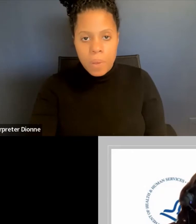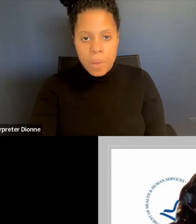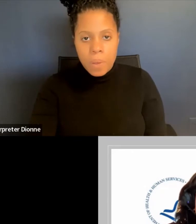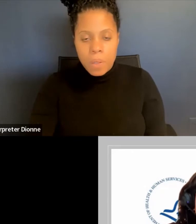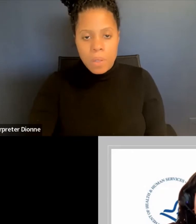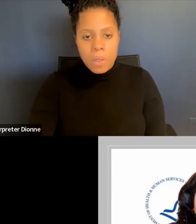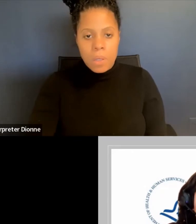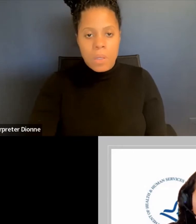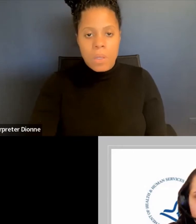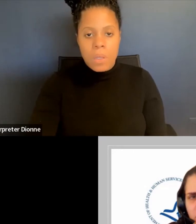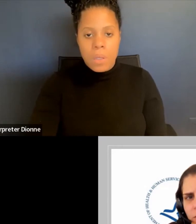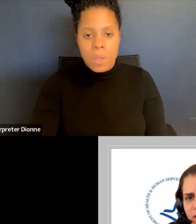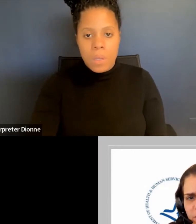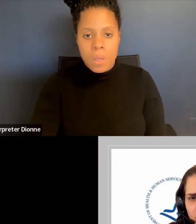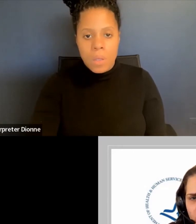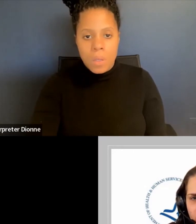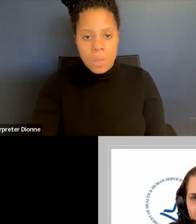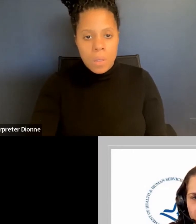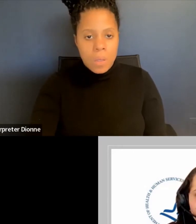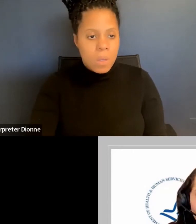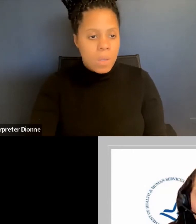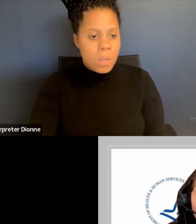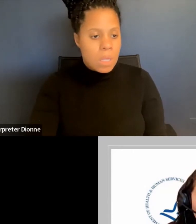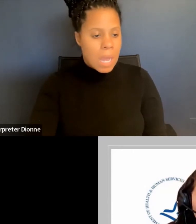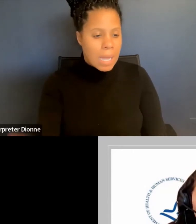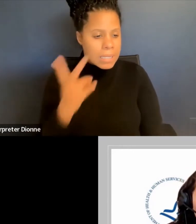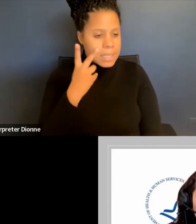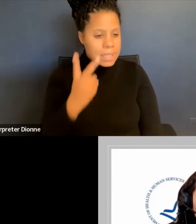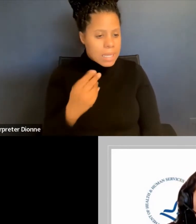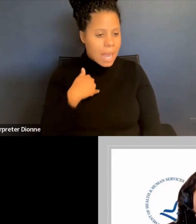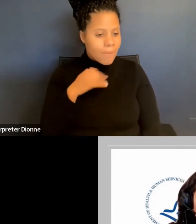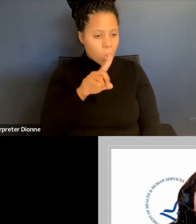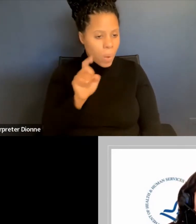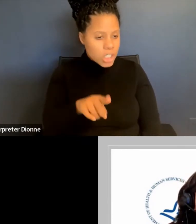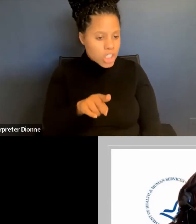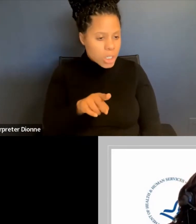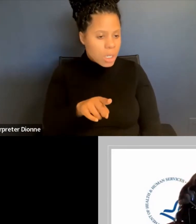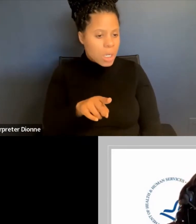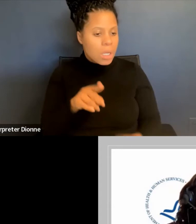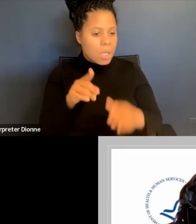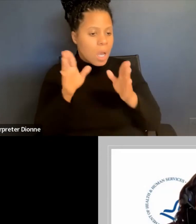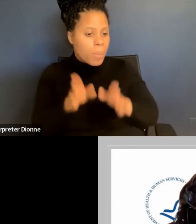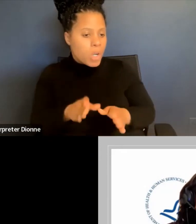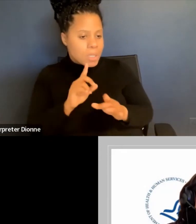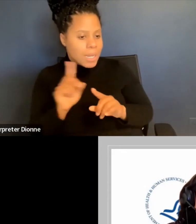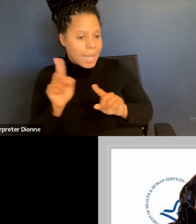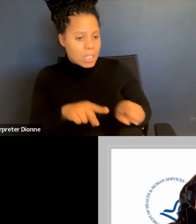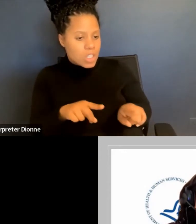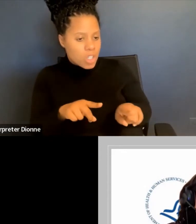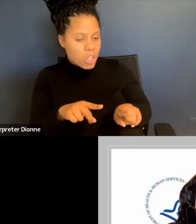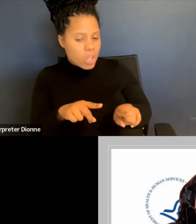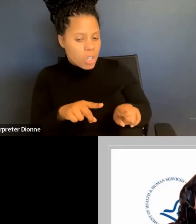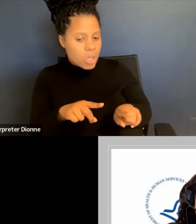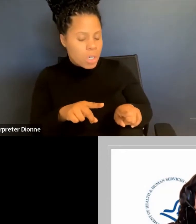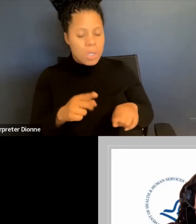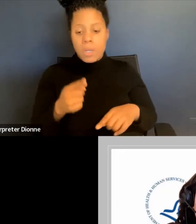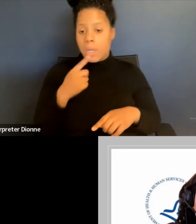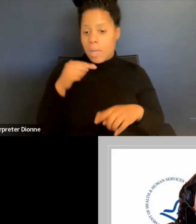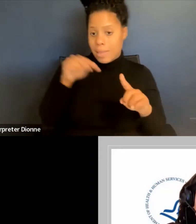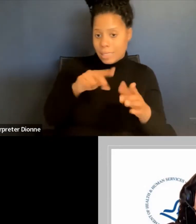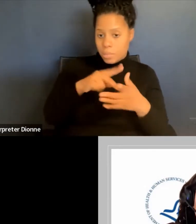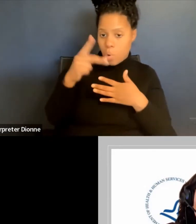someone answered it, and I'm not sure which program this was referring to. The question was, is this program for